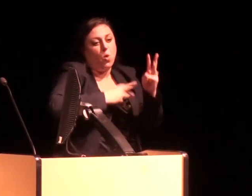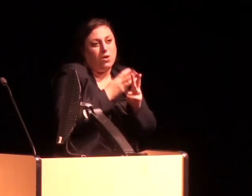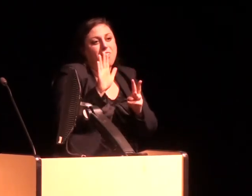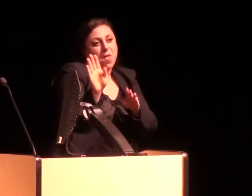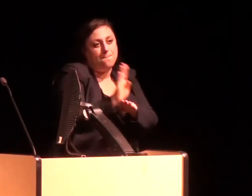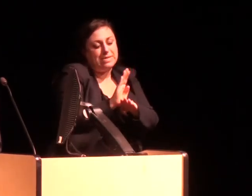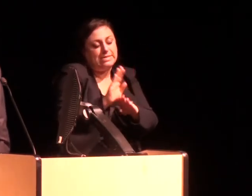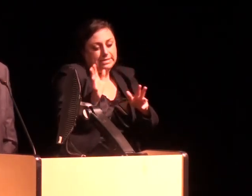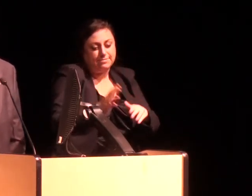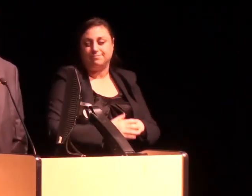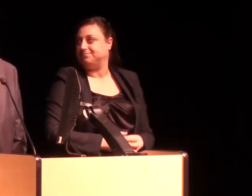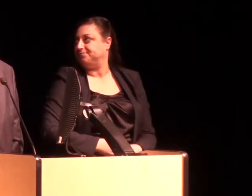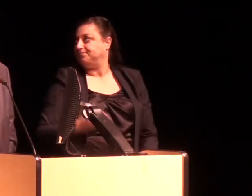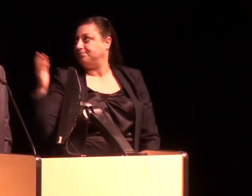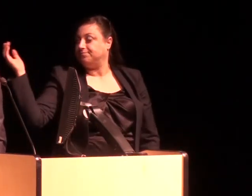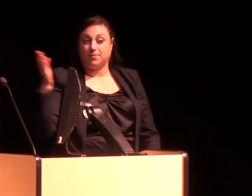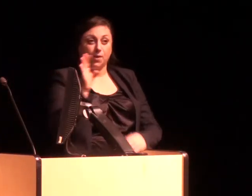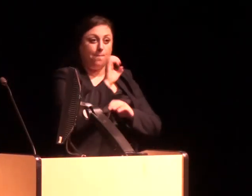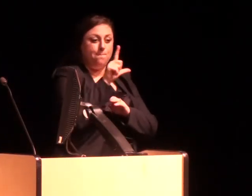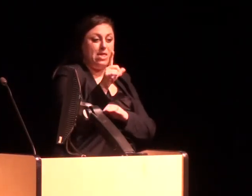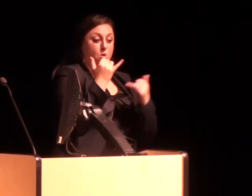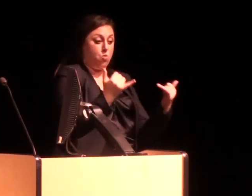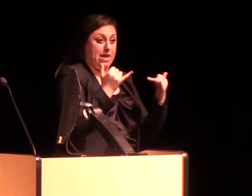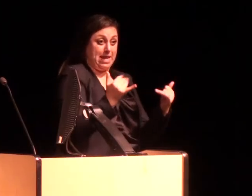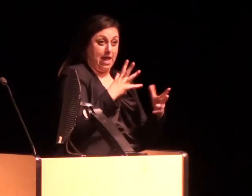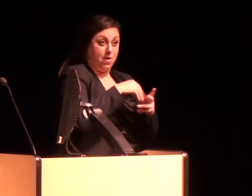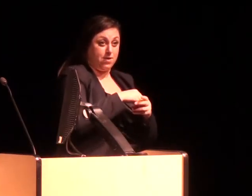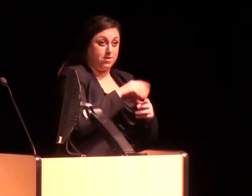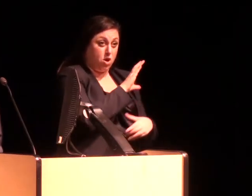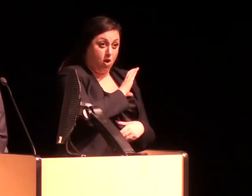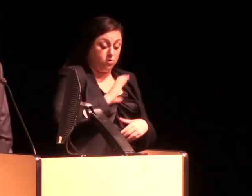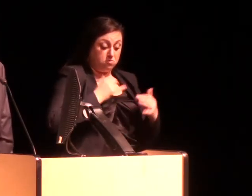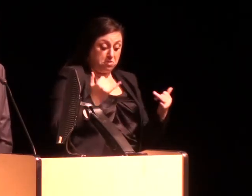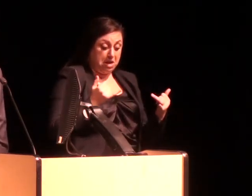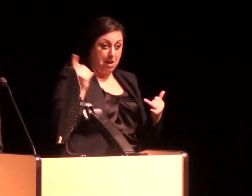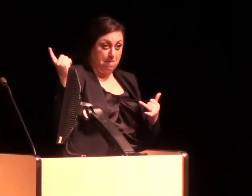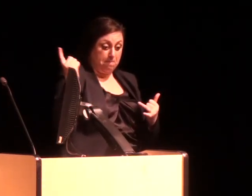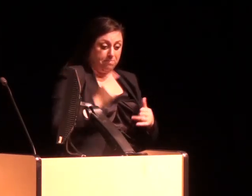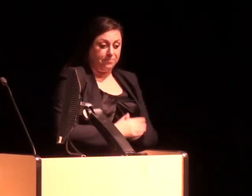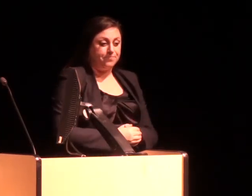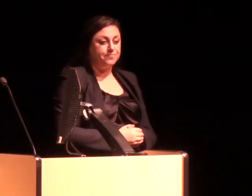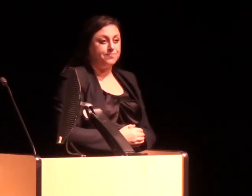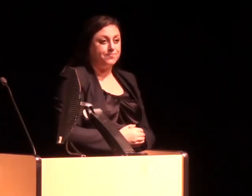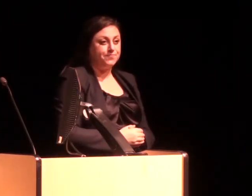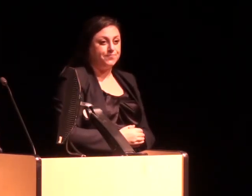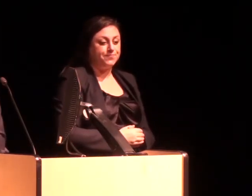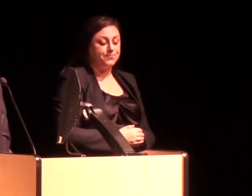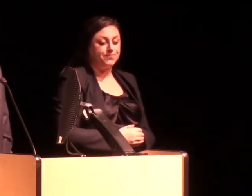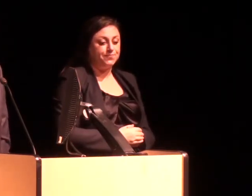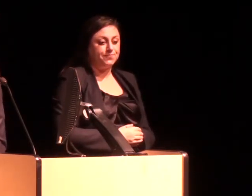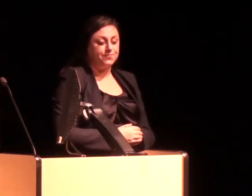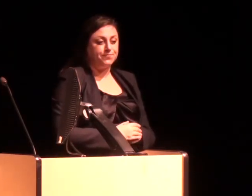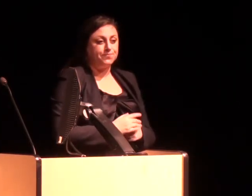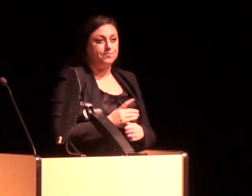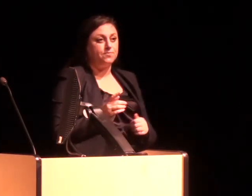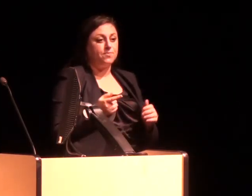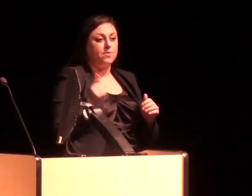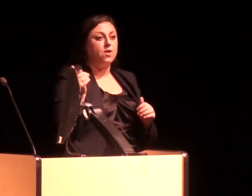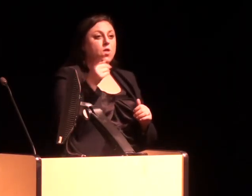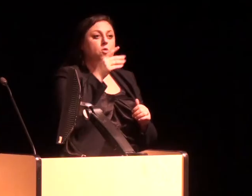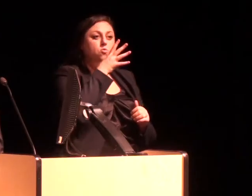And this is a bill that you have right now in Congress. According to the Congresswoman Betty McCollum,